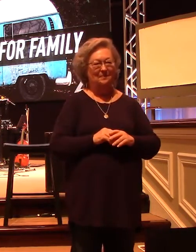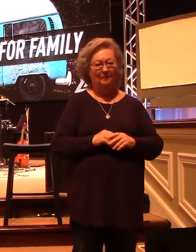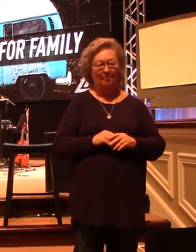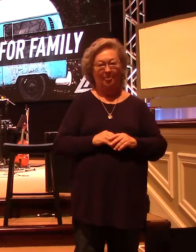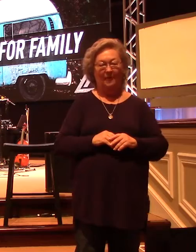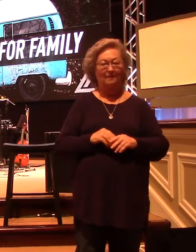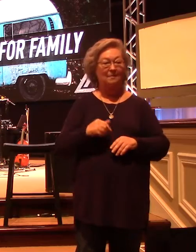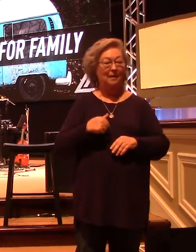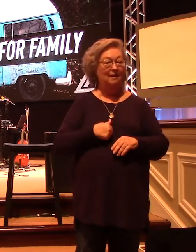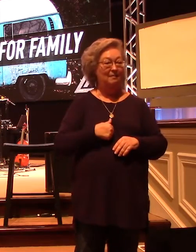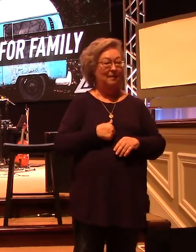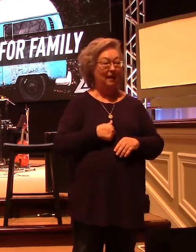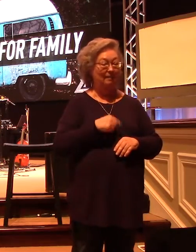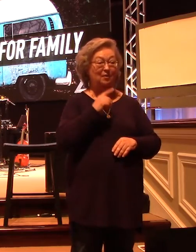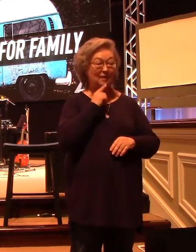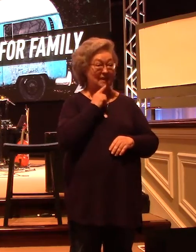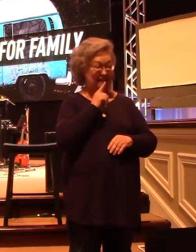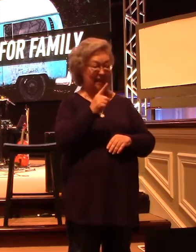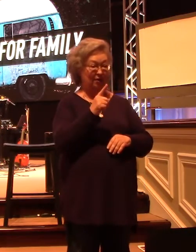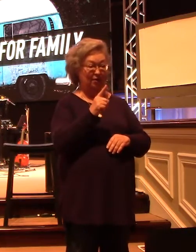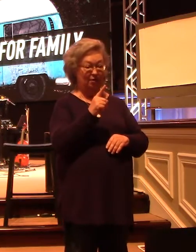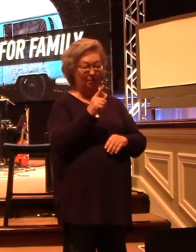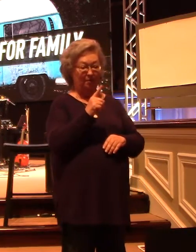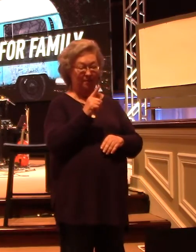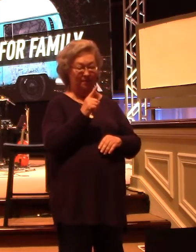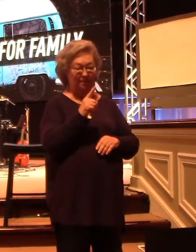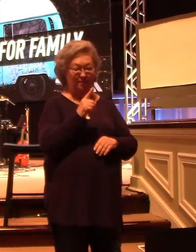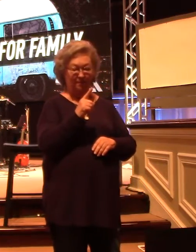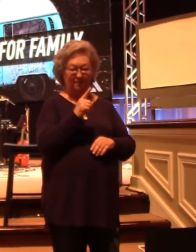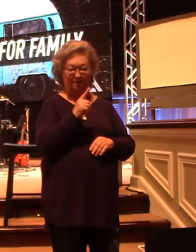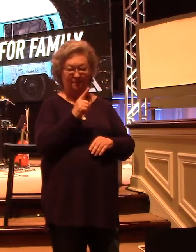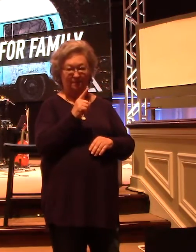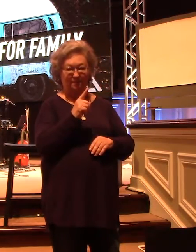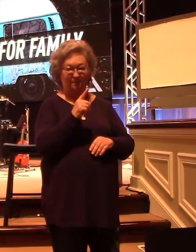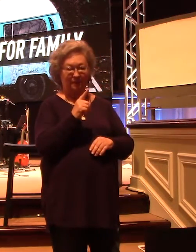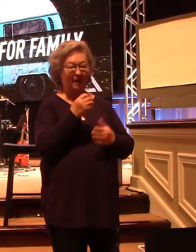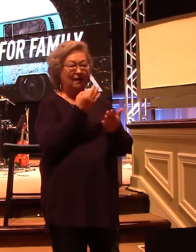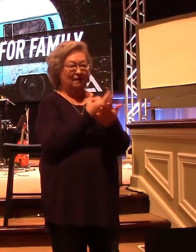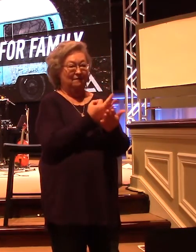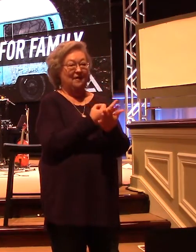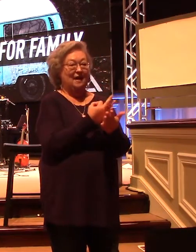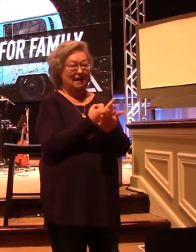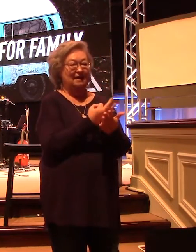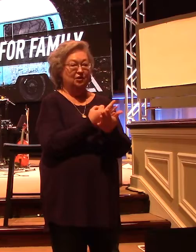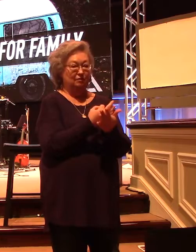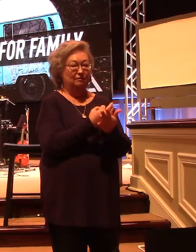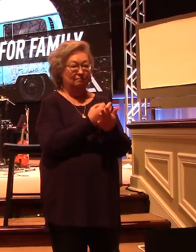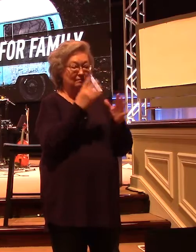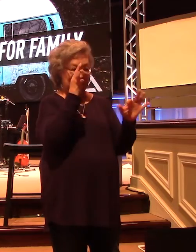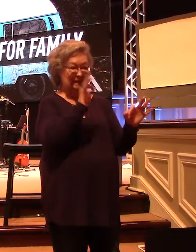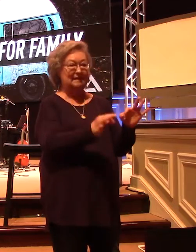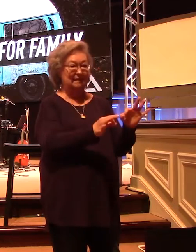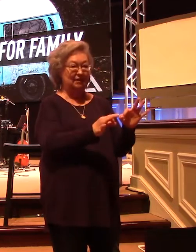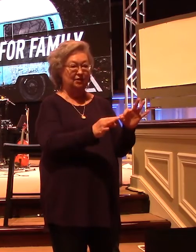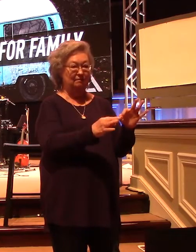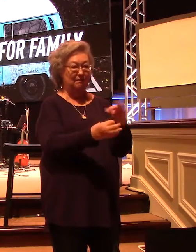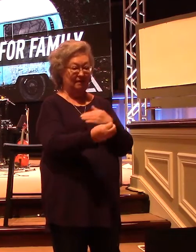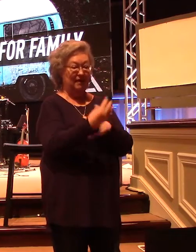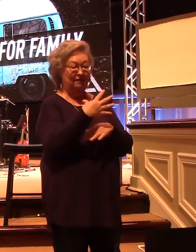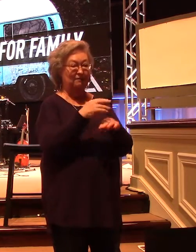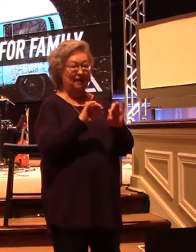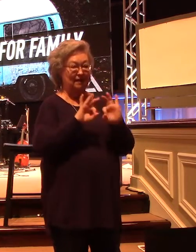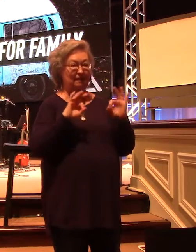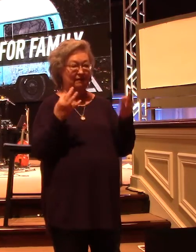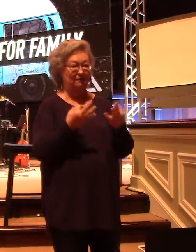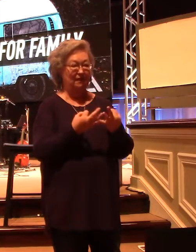I'm going to tell you about, years ago, Jimmy had to make a decision about, just a financial decision that kind of affected our family and